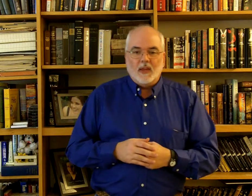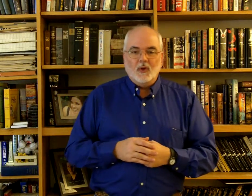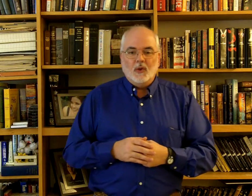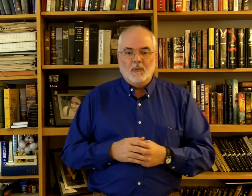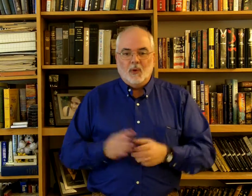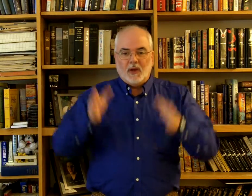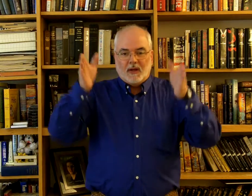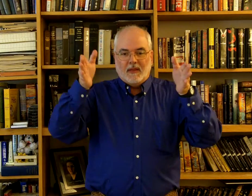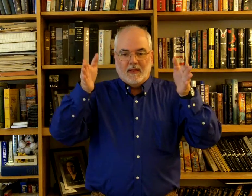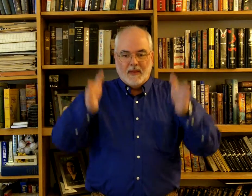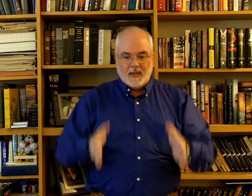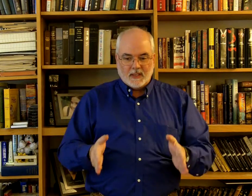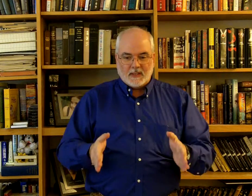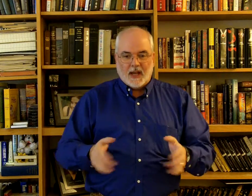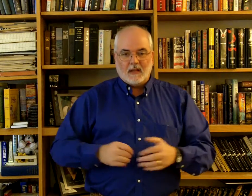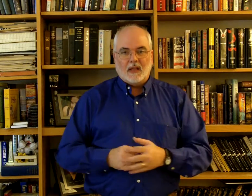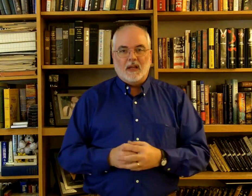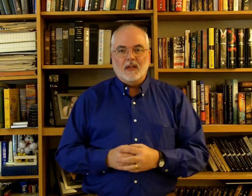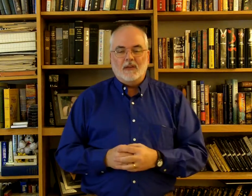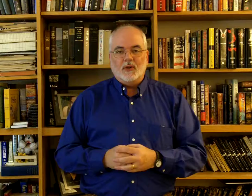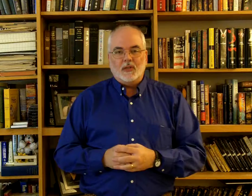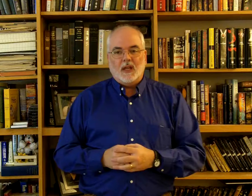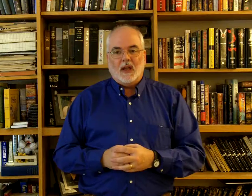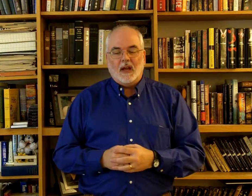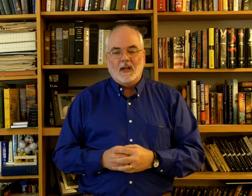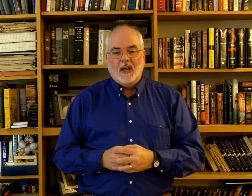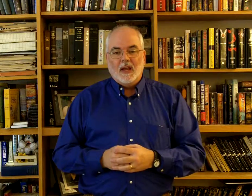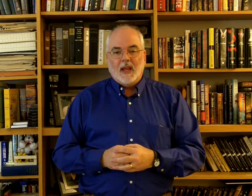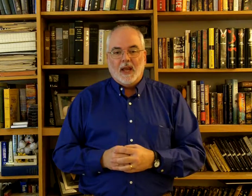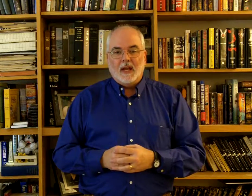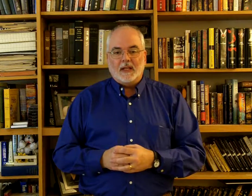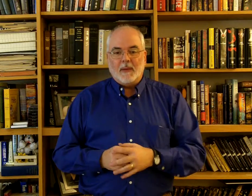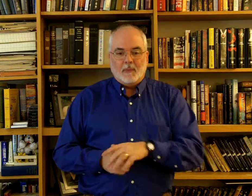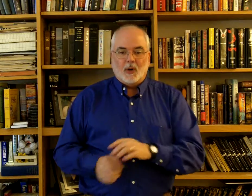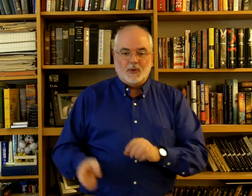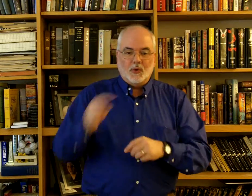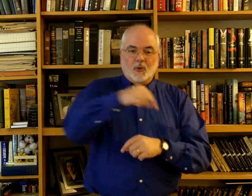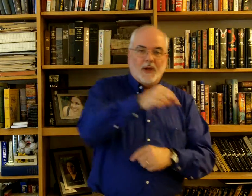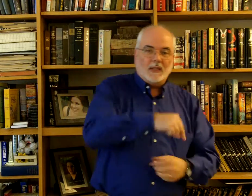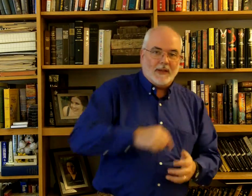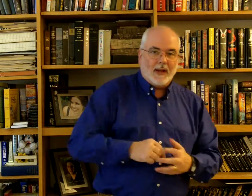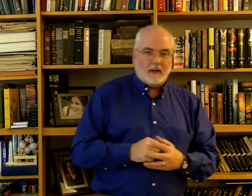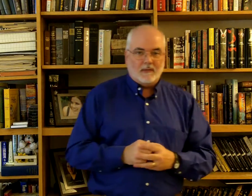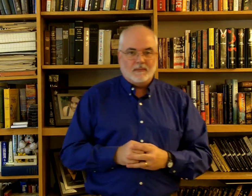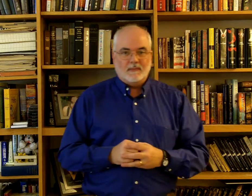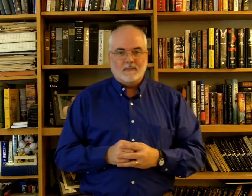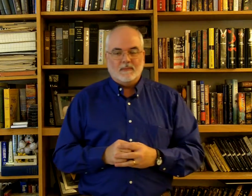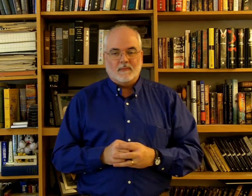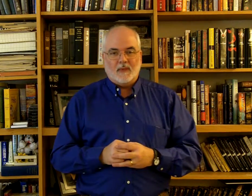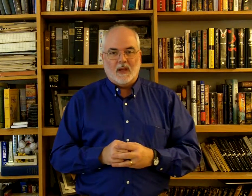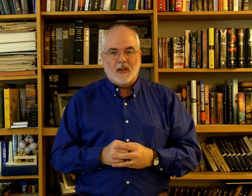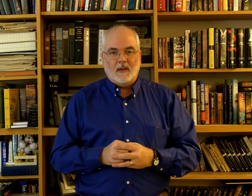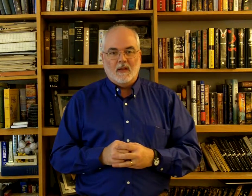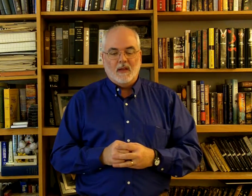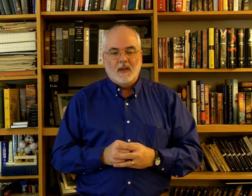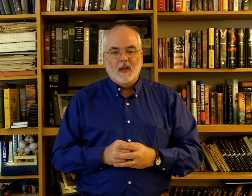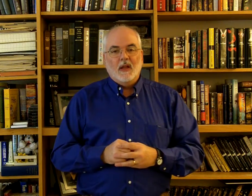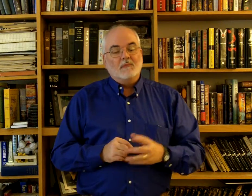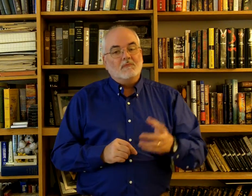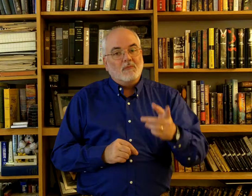you can put this at the end of your sign, and it is a person who does that. Okay?